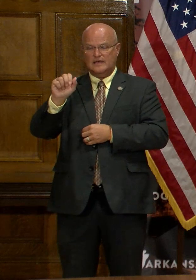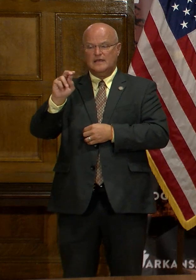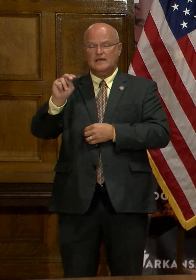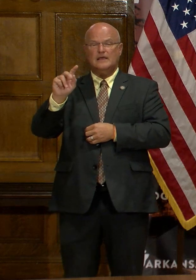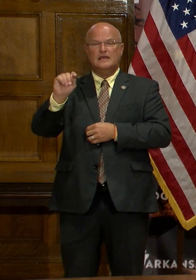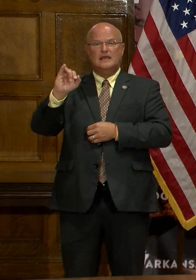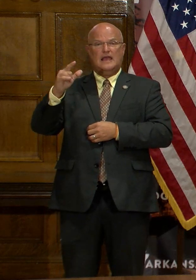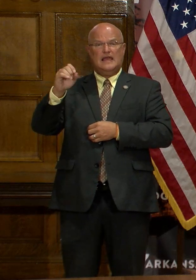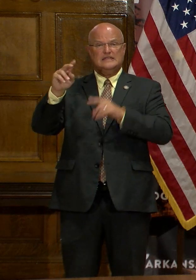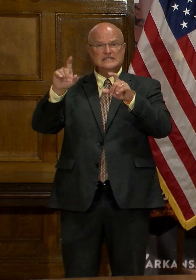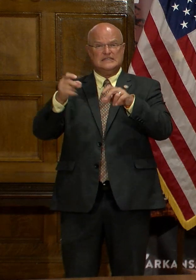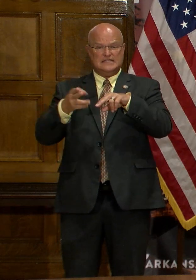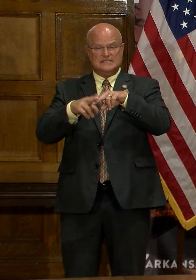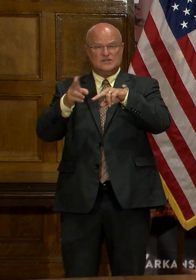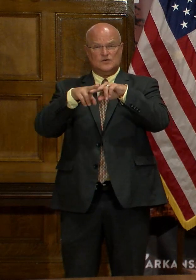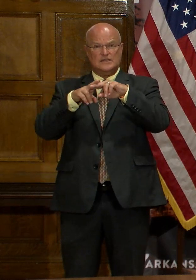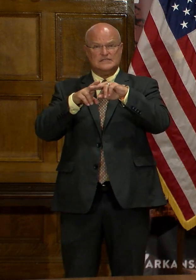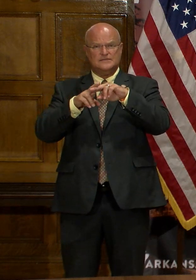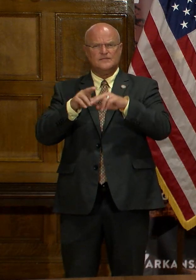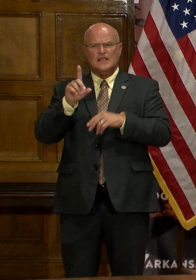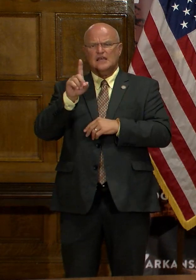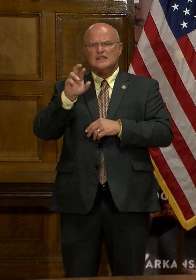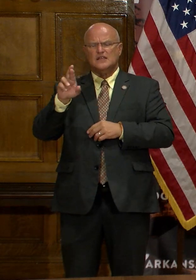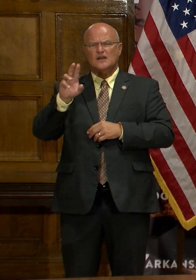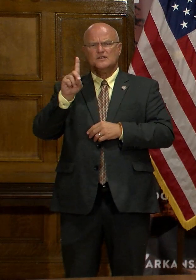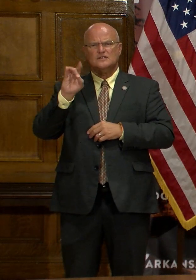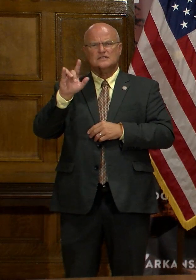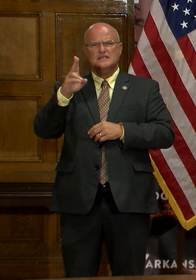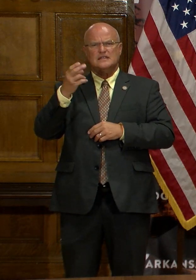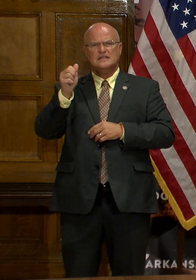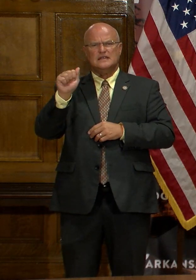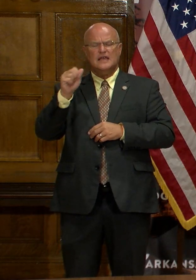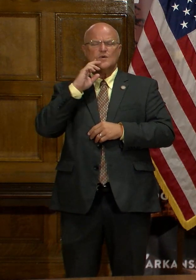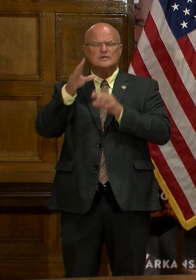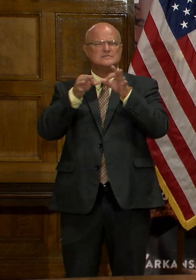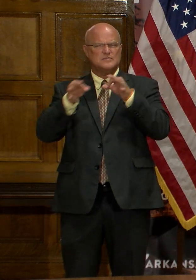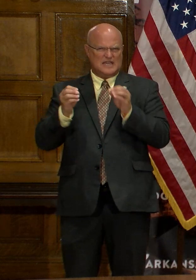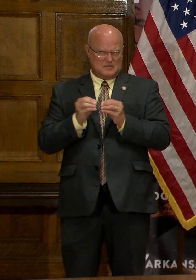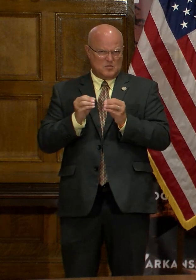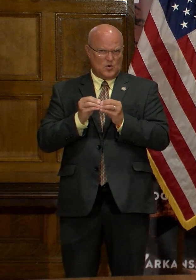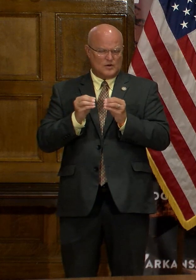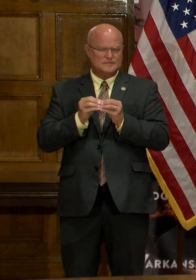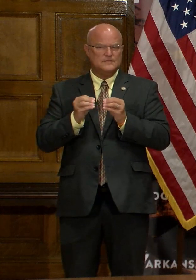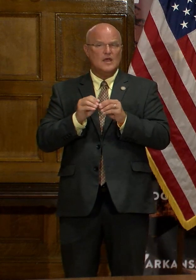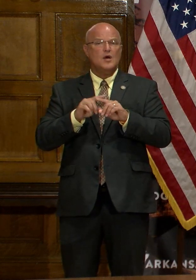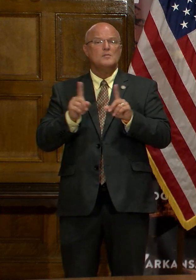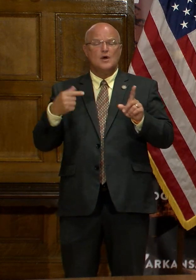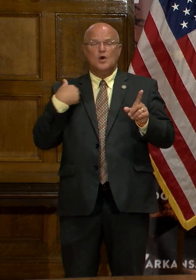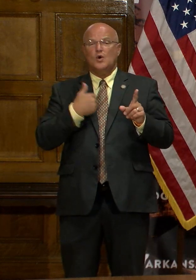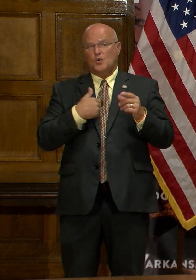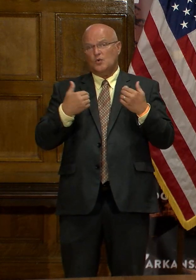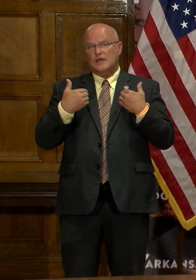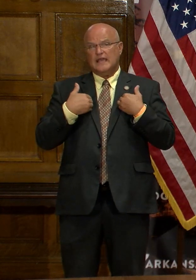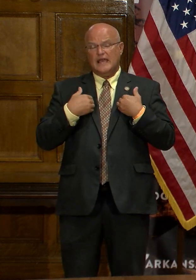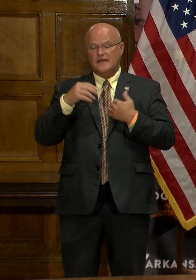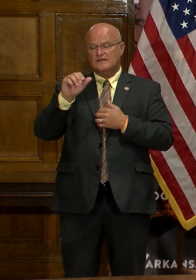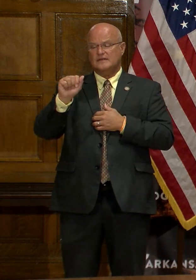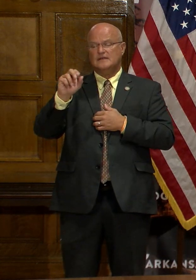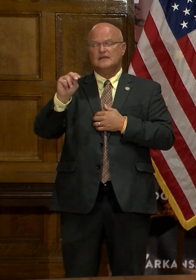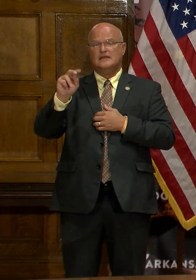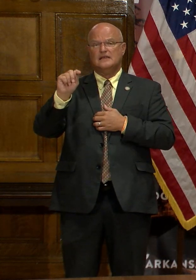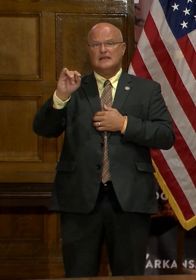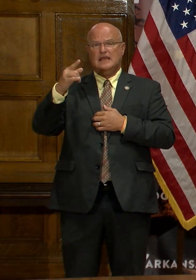know, and Dr. Dillahay, I think, is going to come up here and explain this in a little bit more depth, but we have an